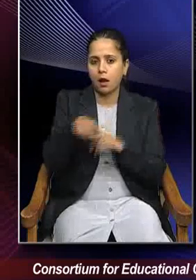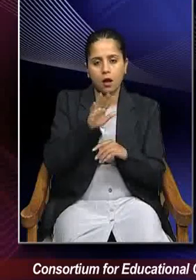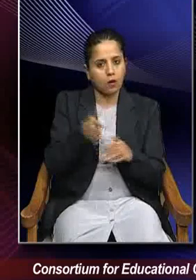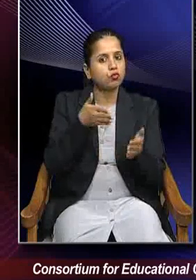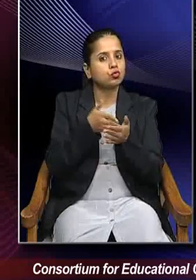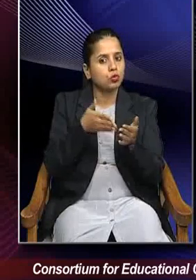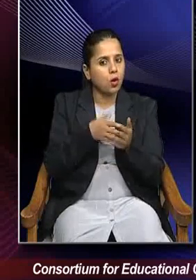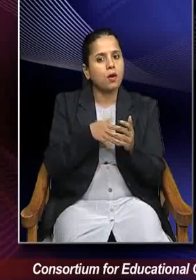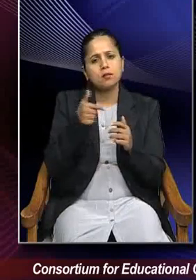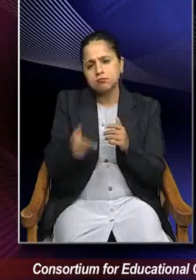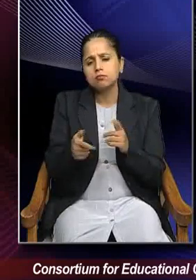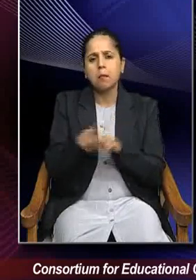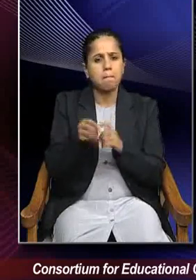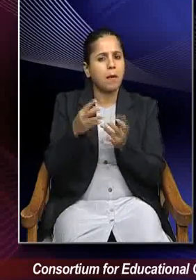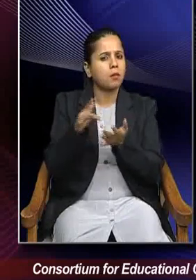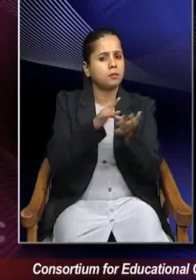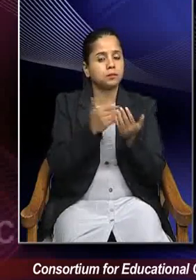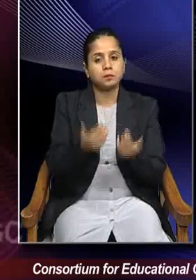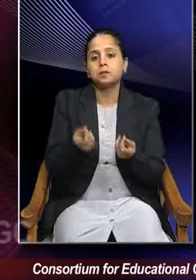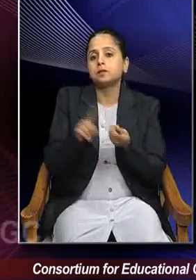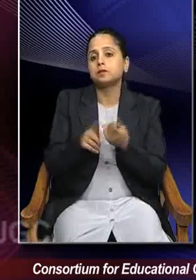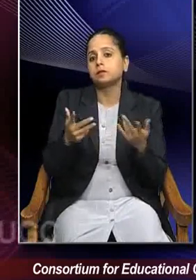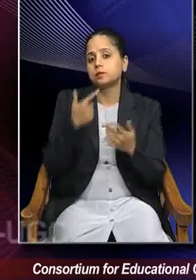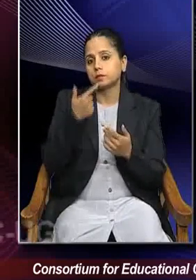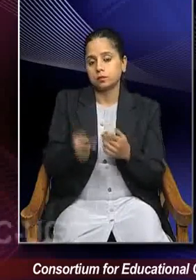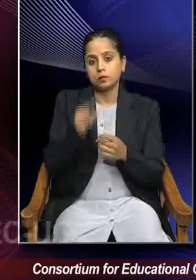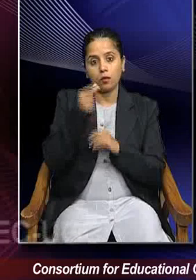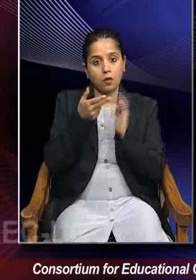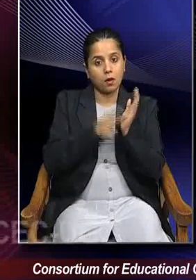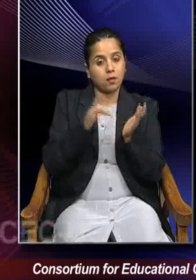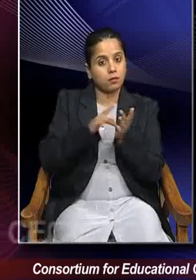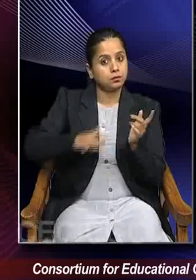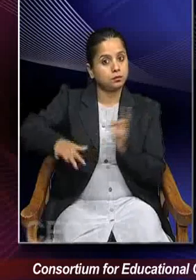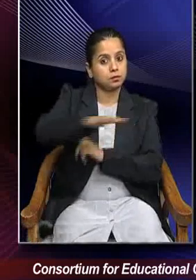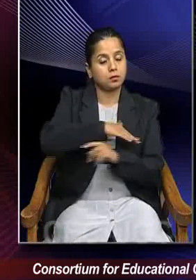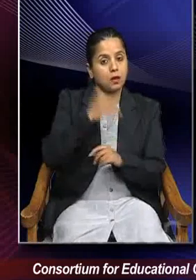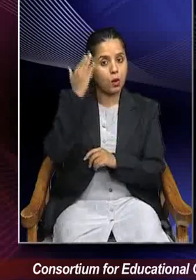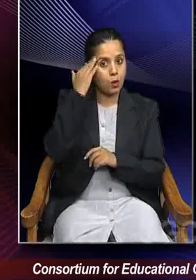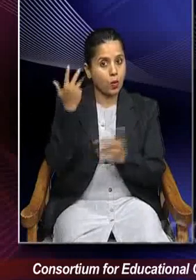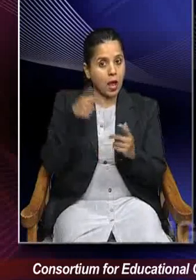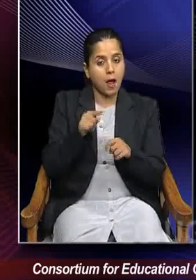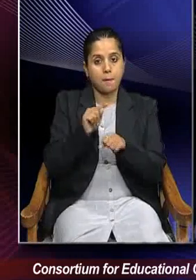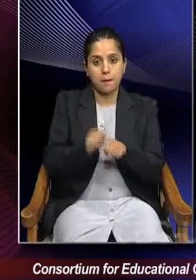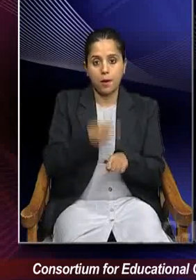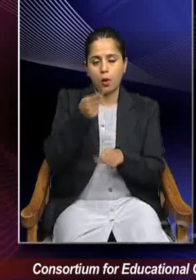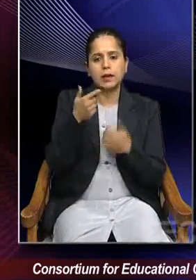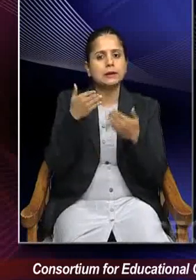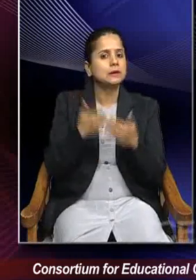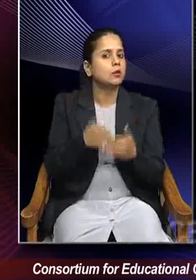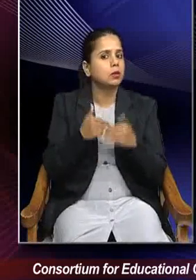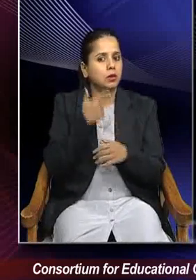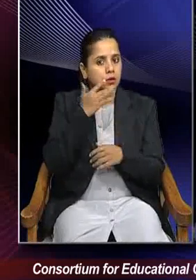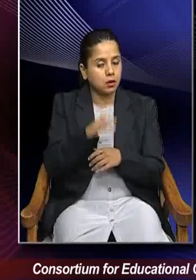and elsewhere as well. What is happening is that in urban areas, because opportunities are limited